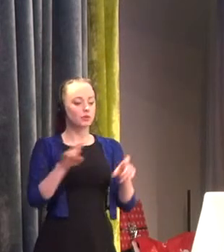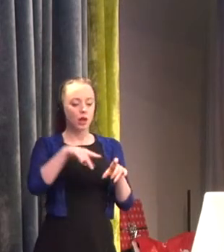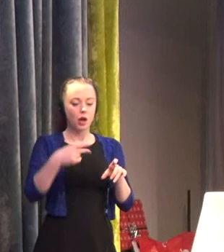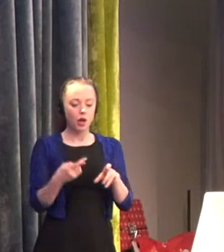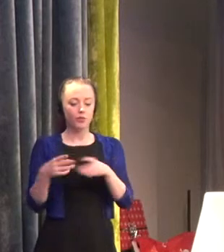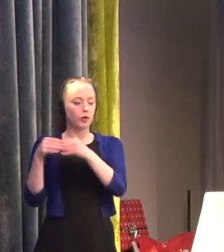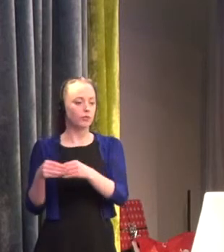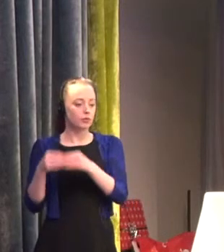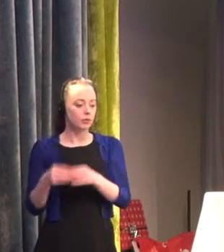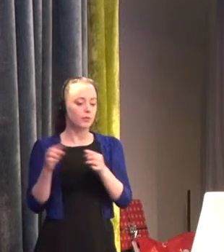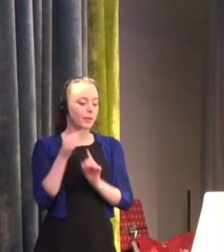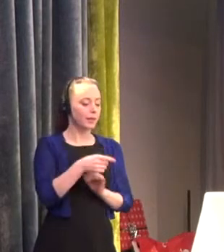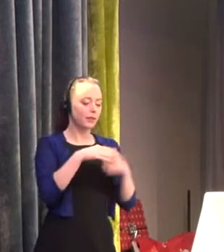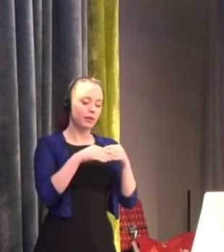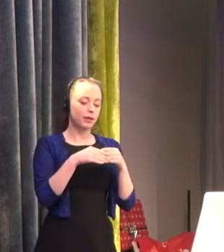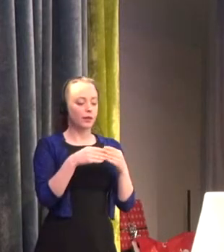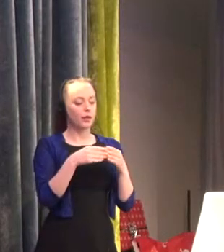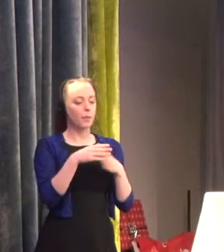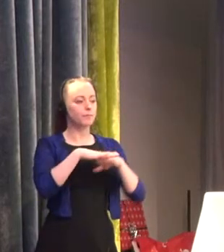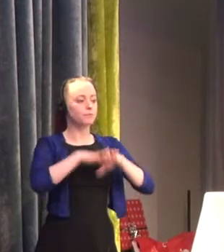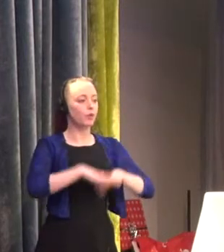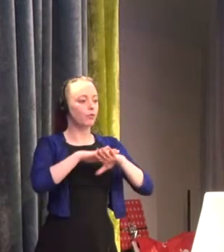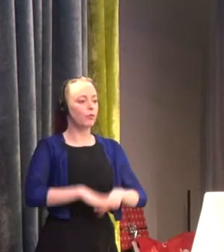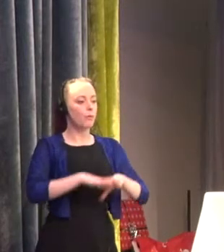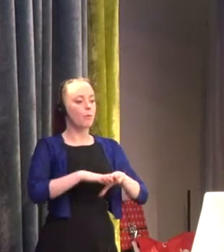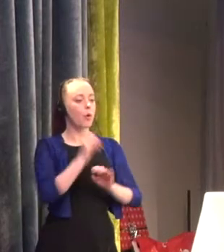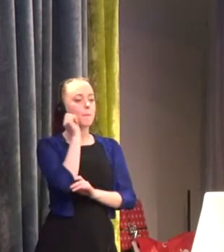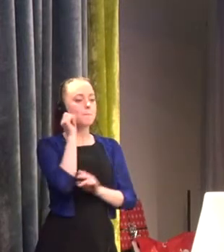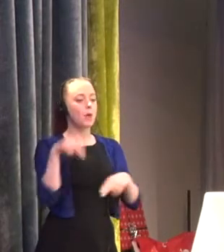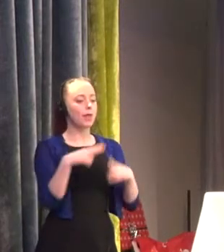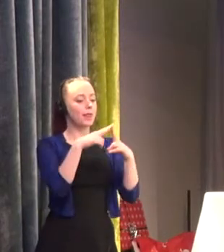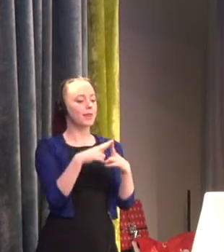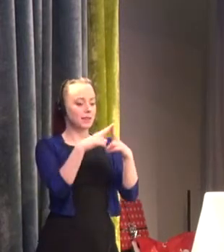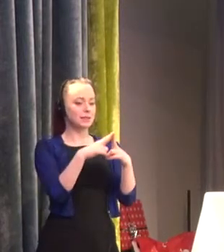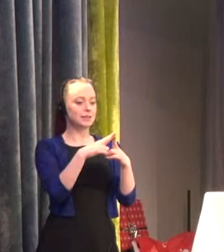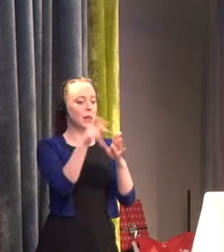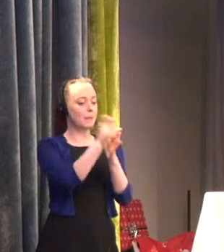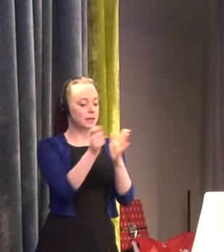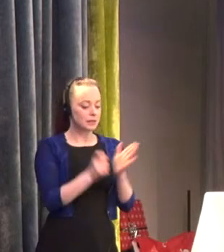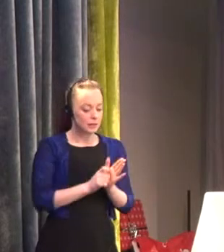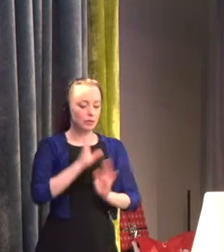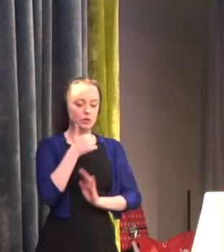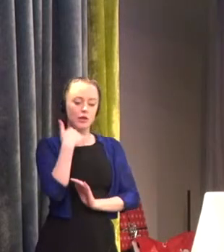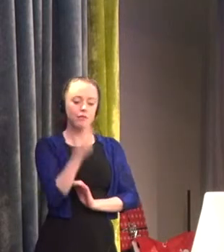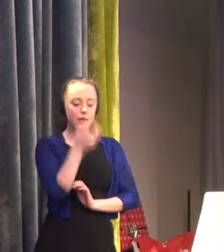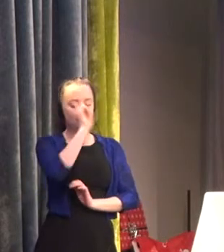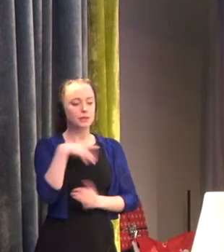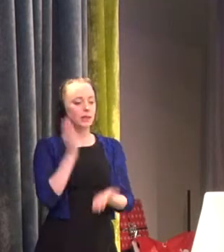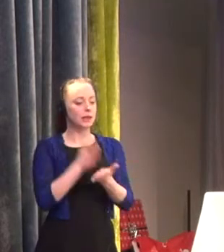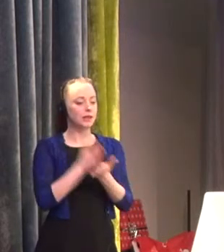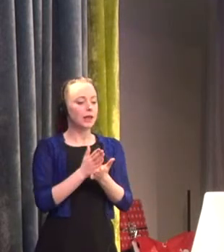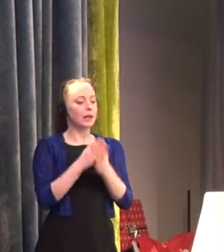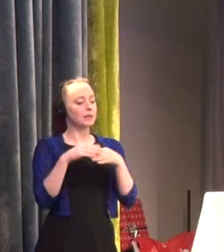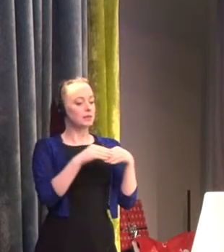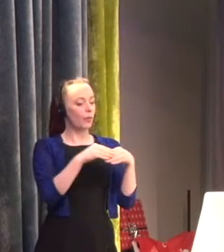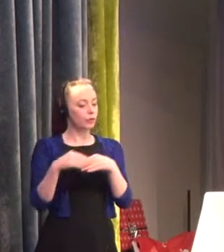very much intended to be national human rights institutions. I can tell you that with full authority because the proposal before